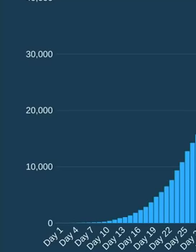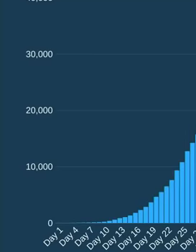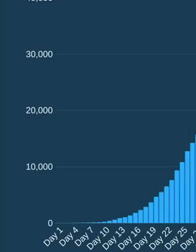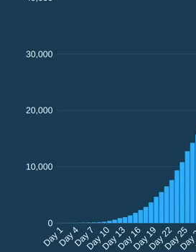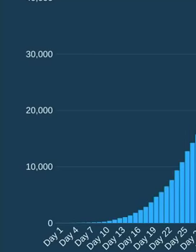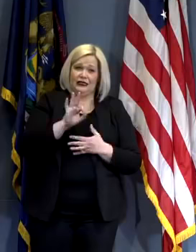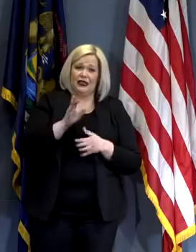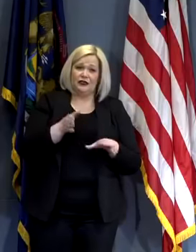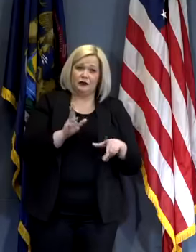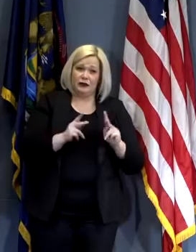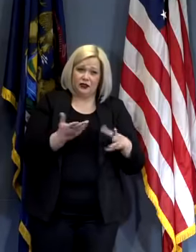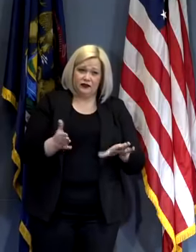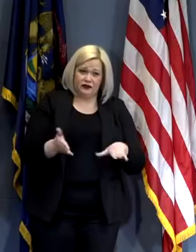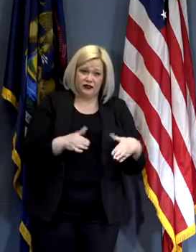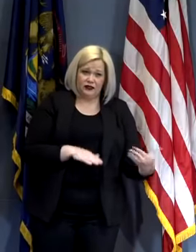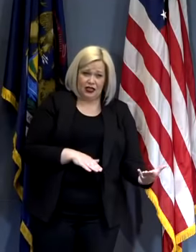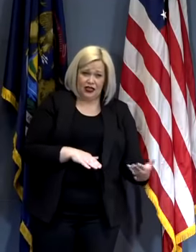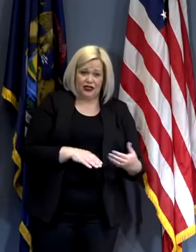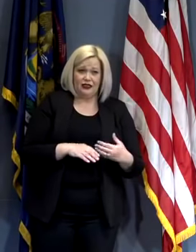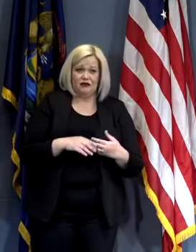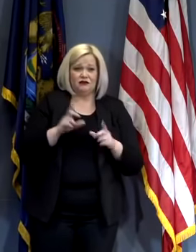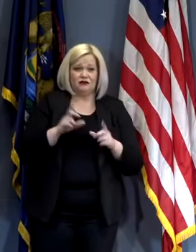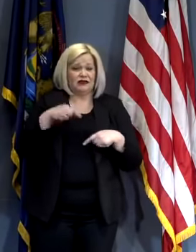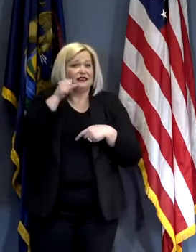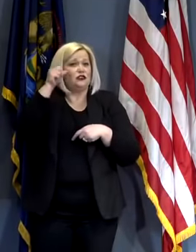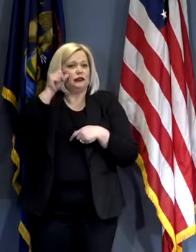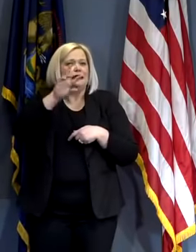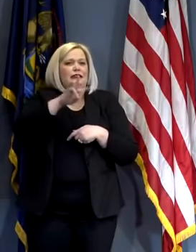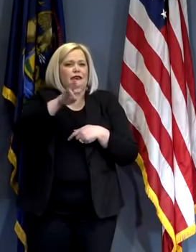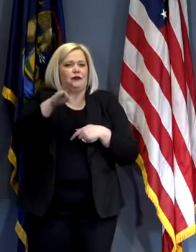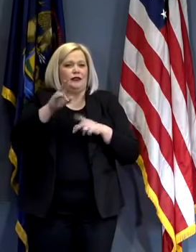2,469 deaths, 77 new deaths since yesterday.